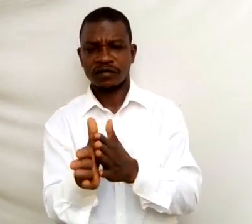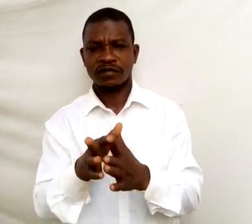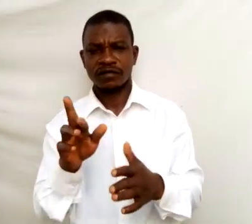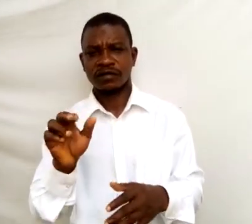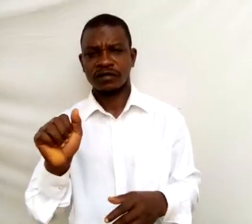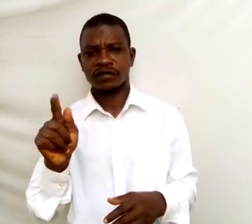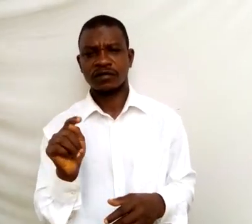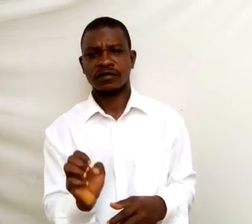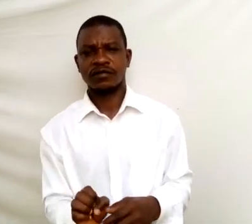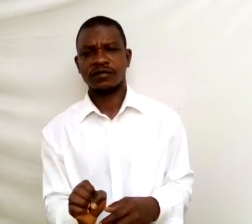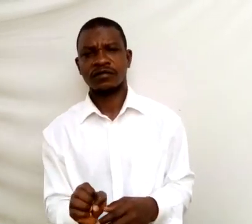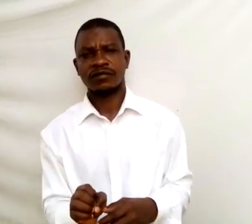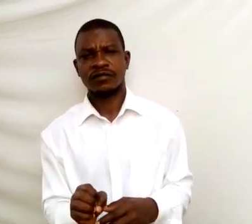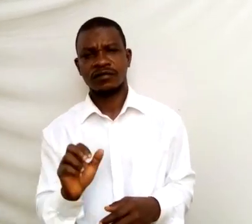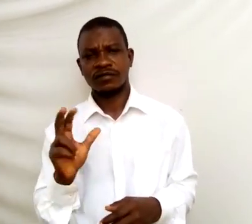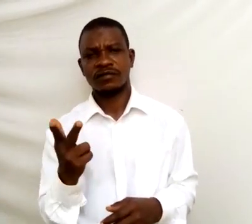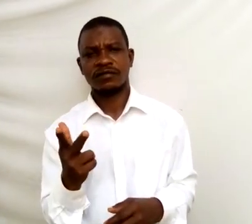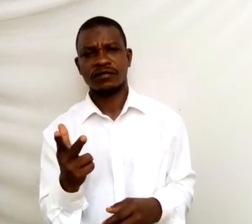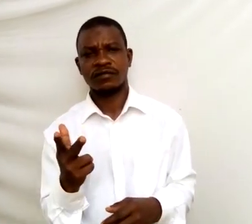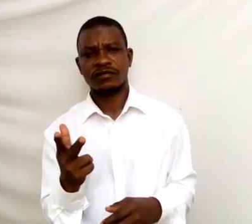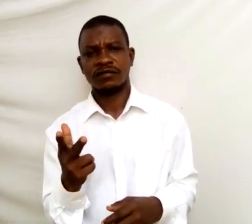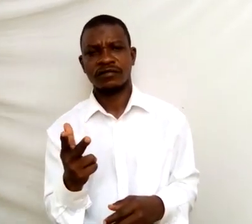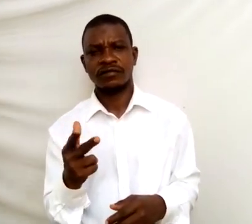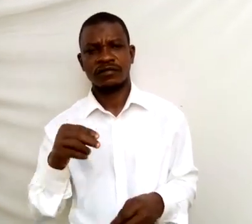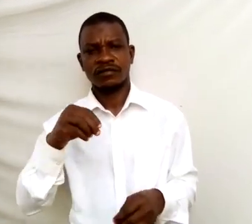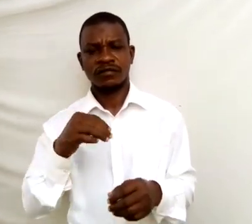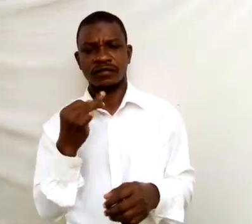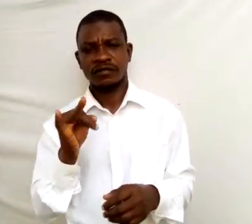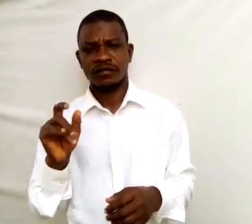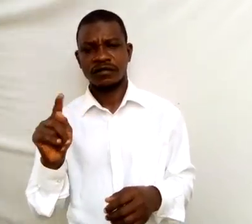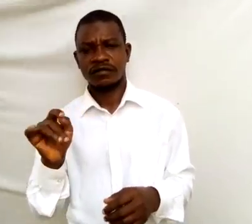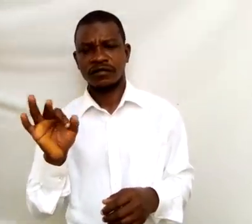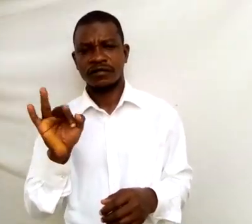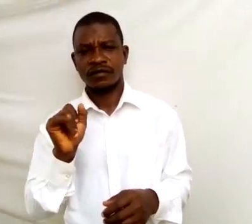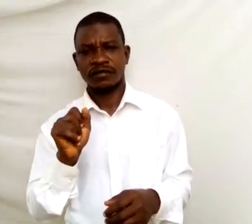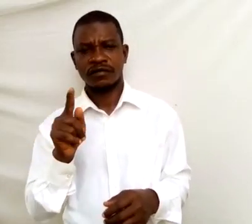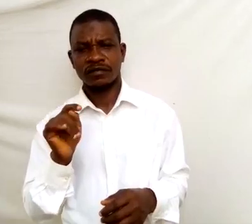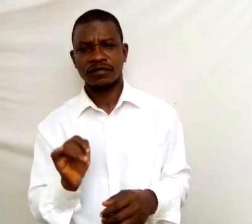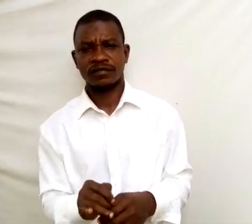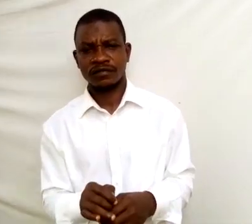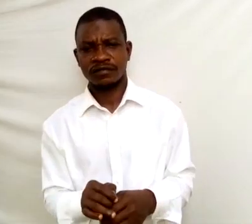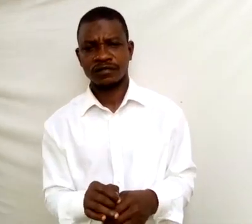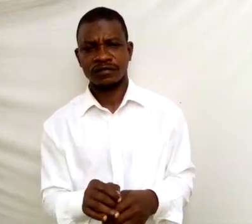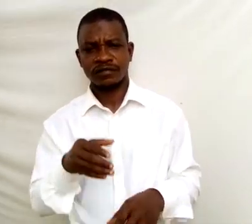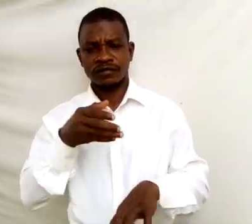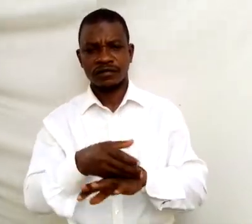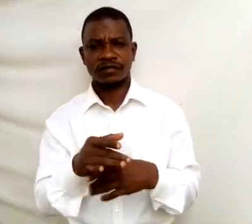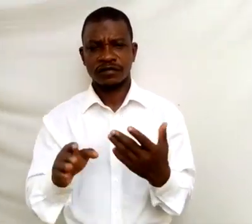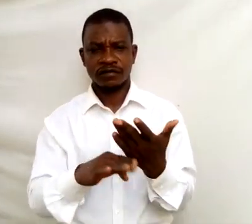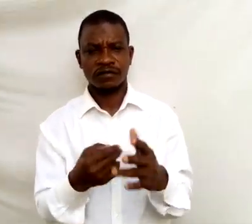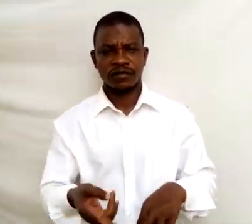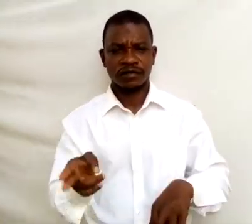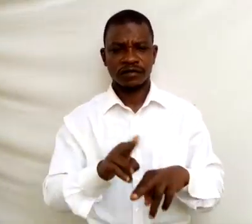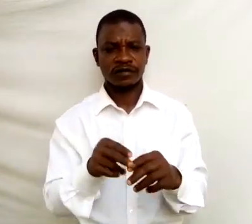3. Inflation. caused by increase in